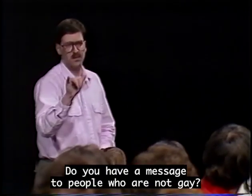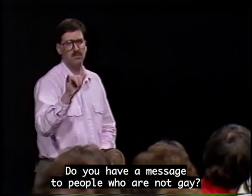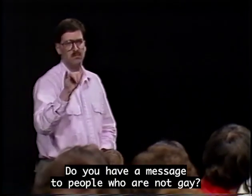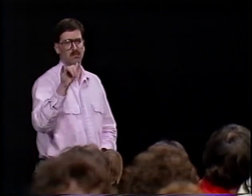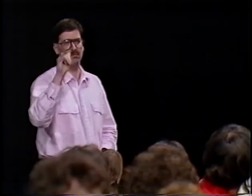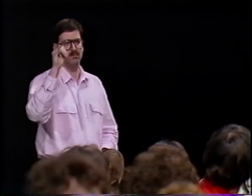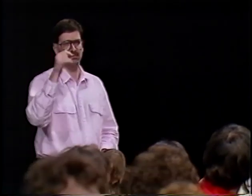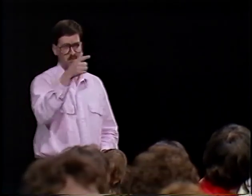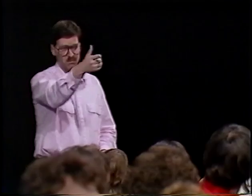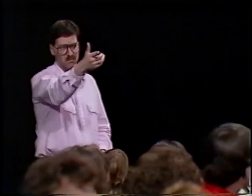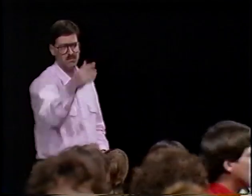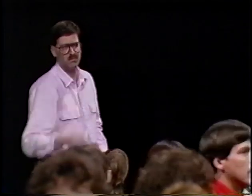gay?